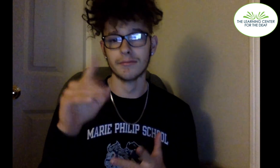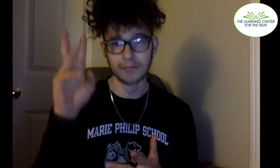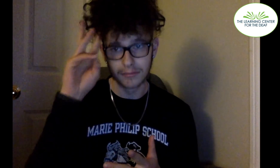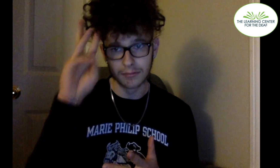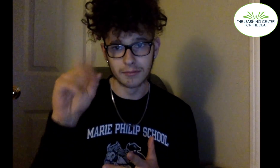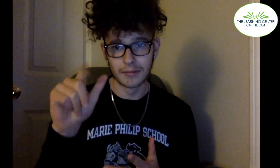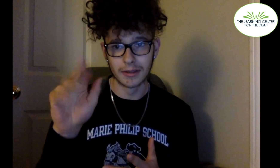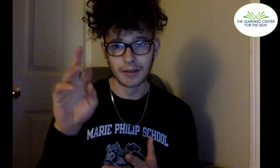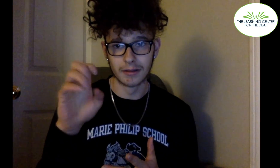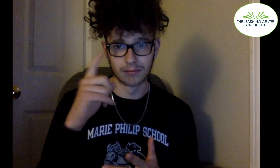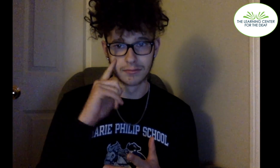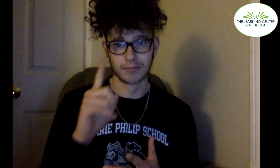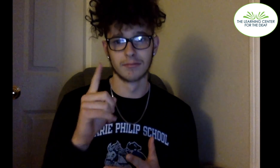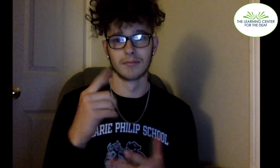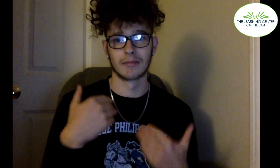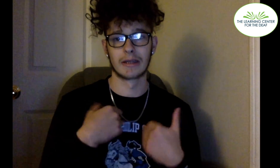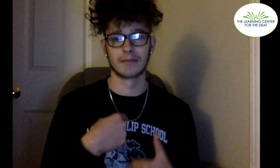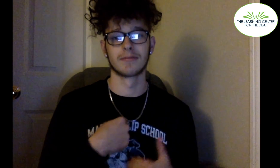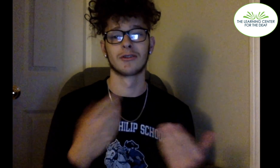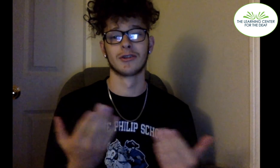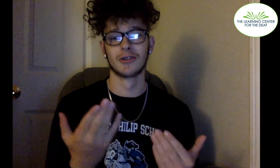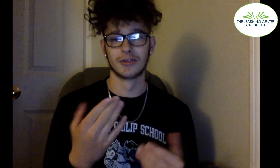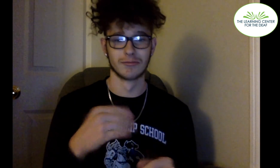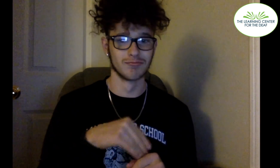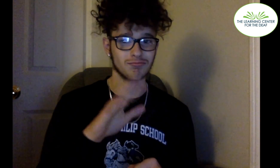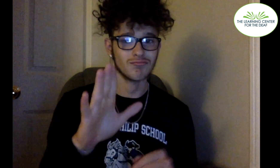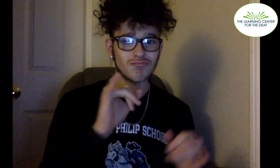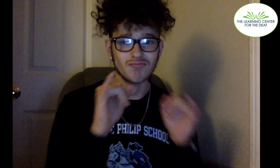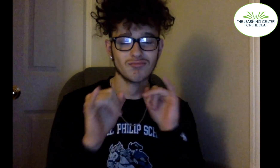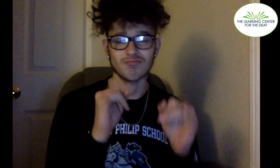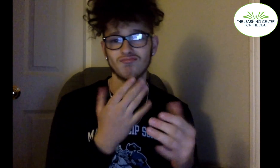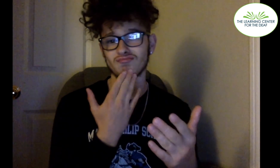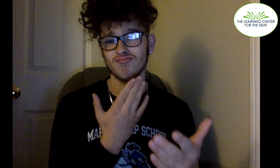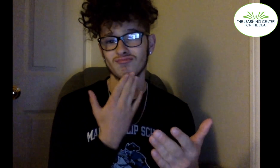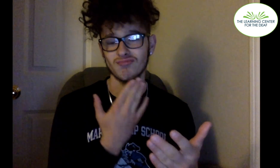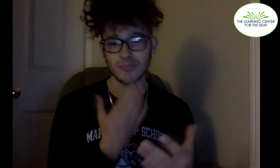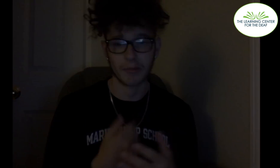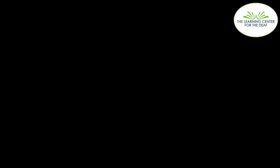Walfrey for inviting us to have this interview today. Appreciate it. Thank you.